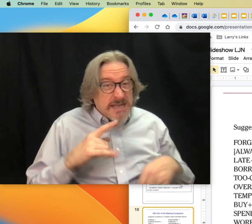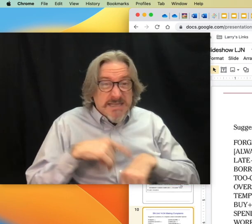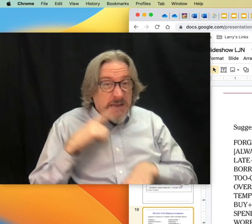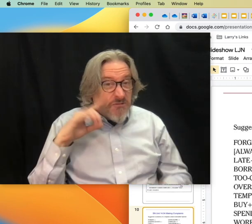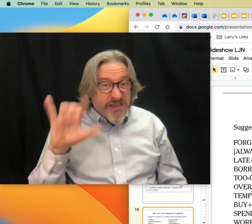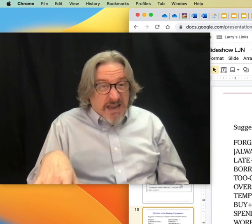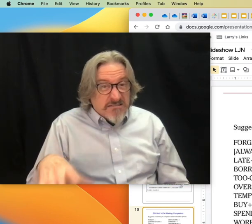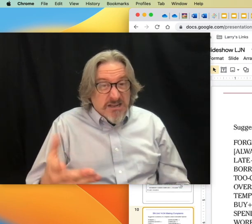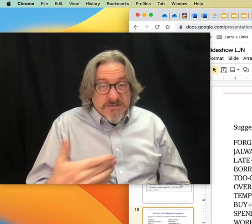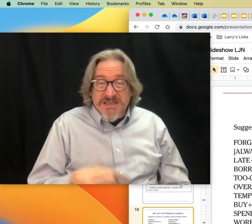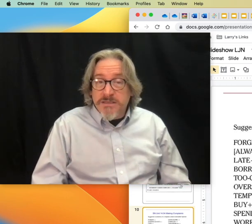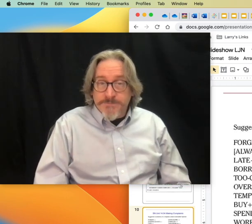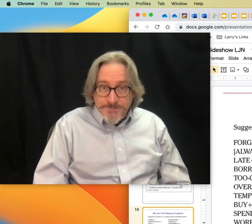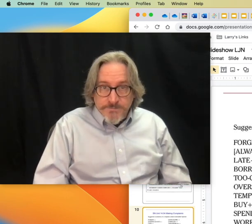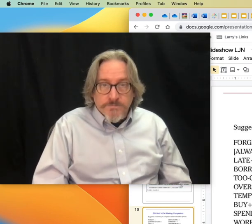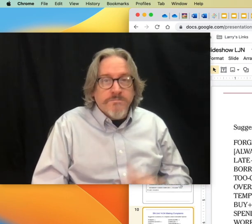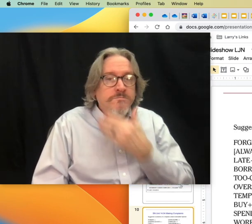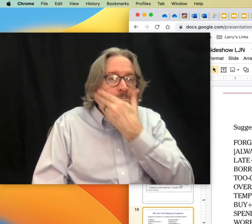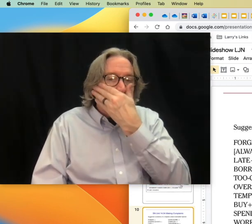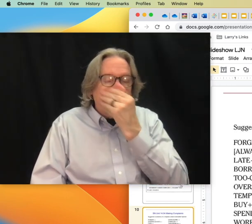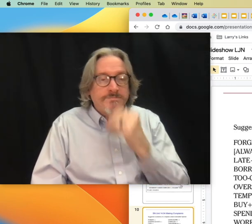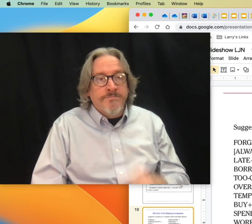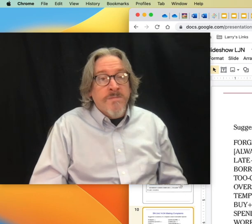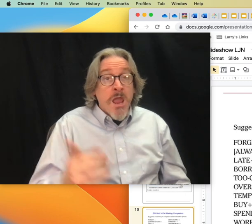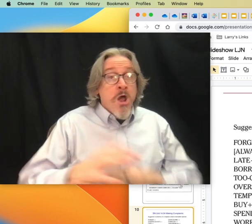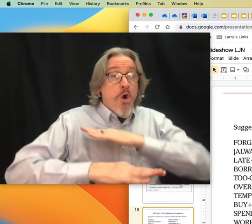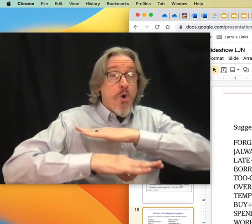No one has time for that, right?